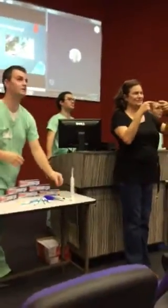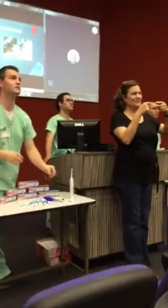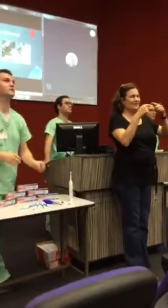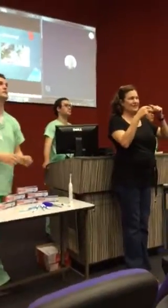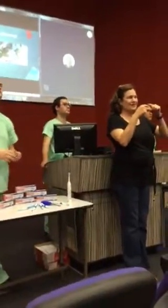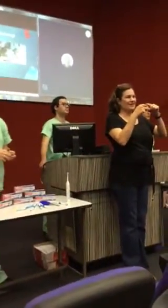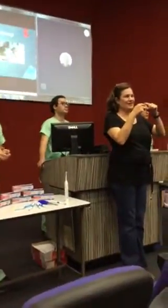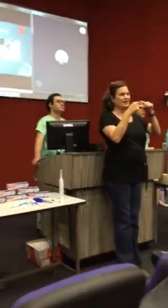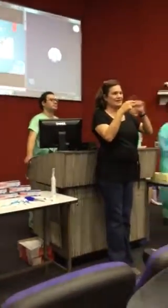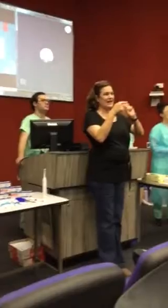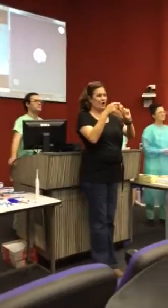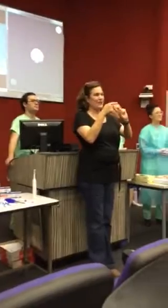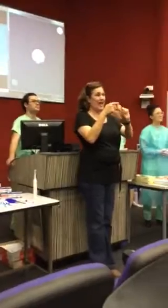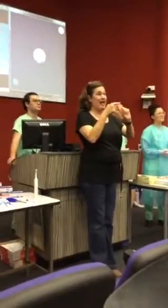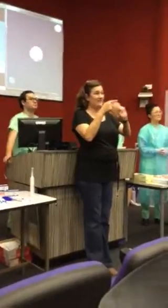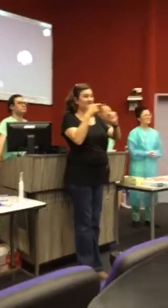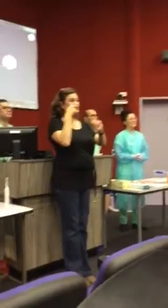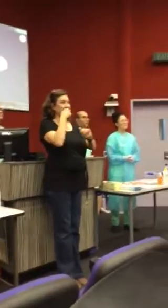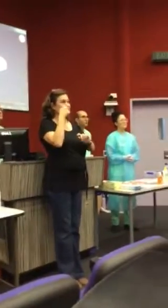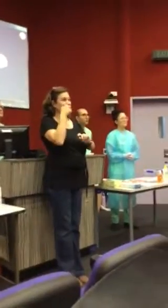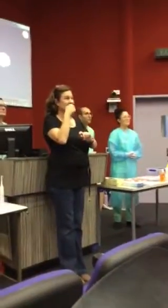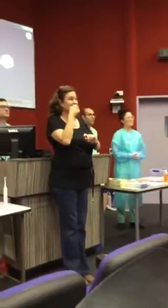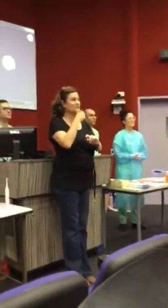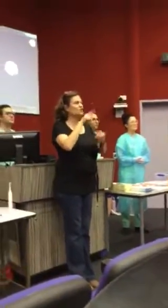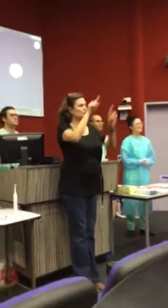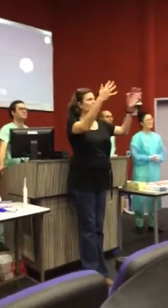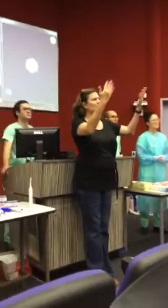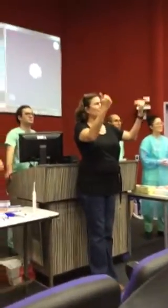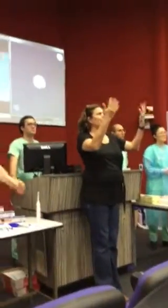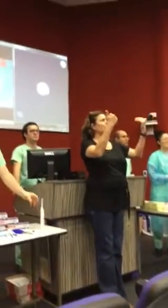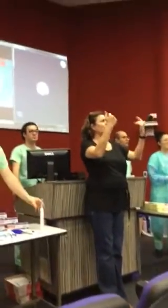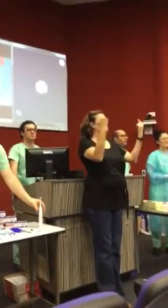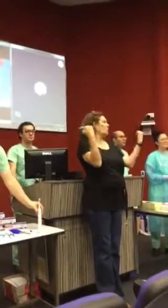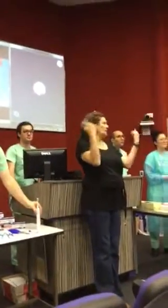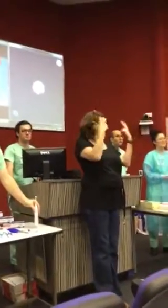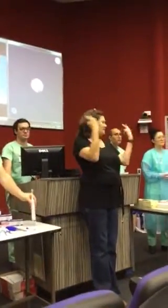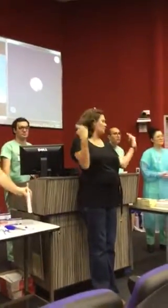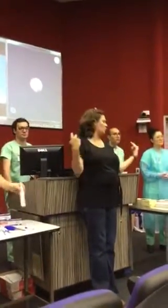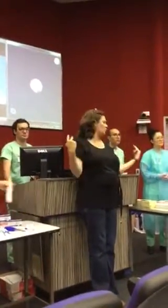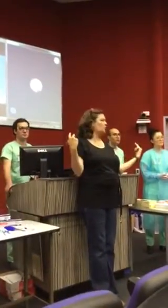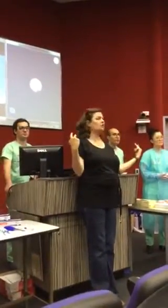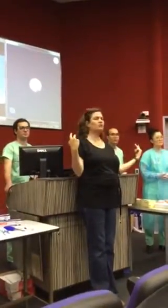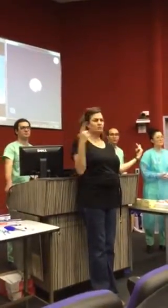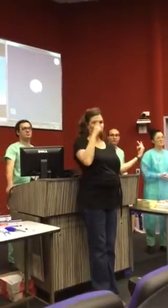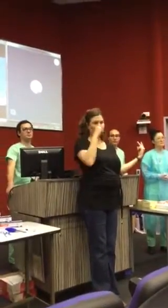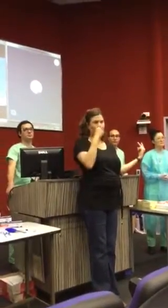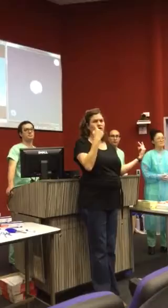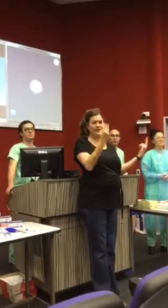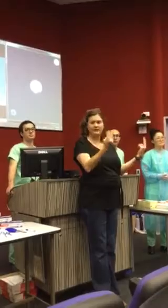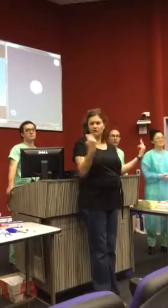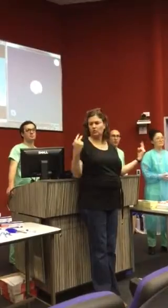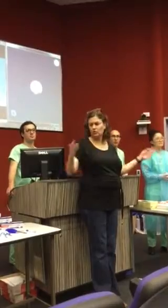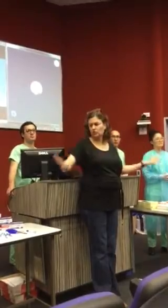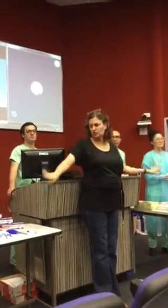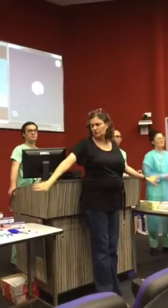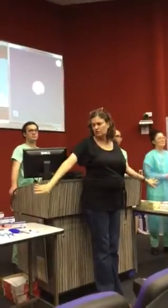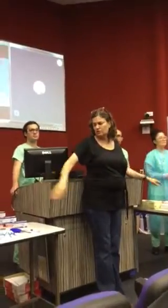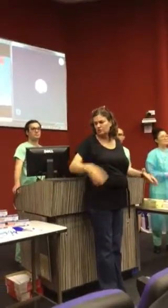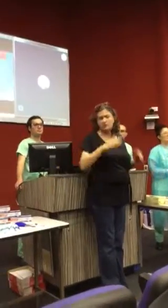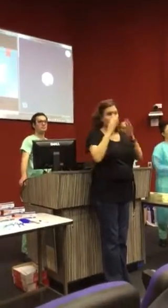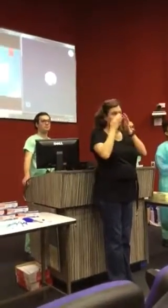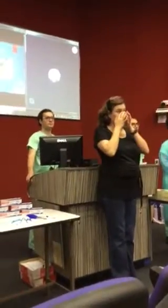We would encourage you all to move forward to have a look at the products because that's very happy for you to do that.